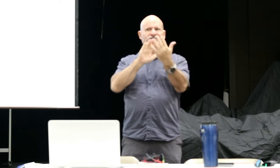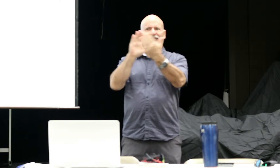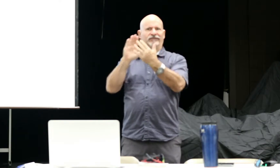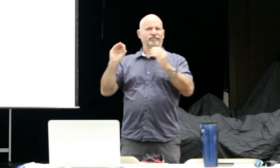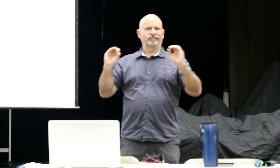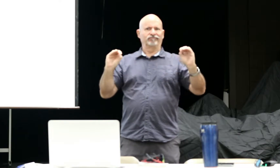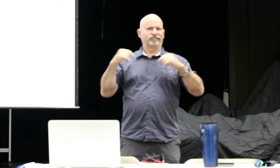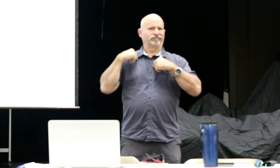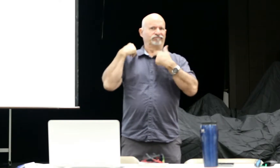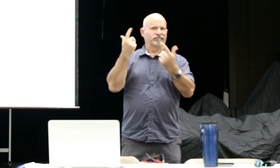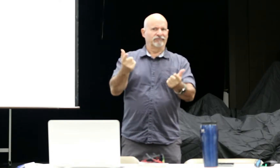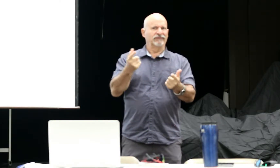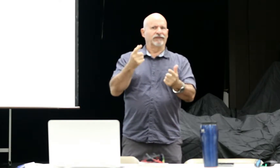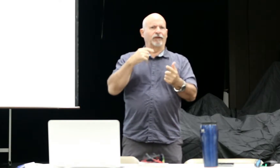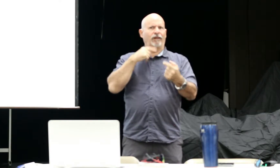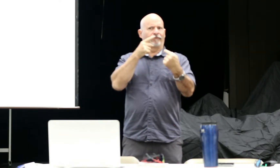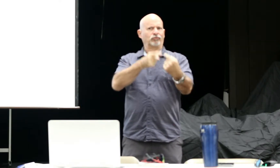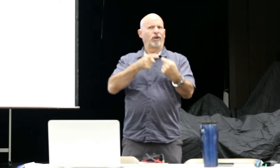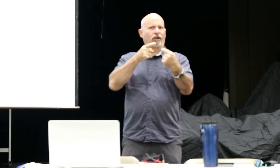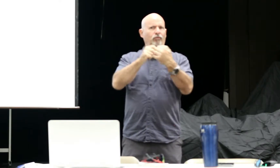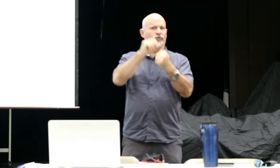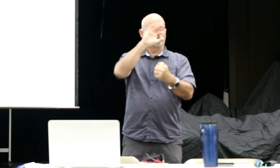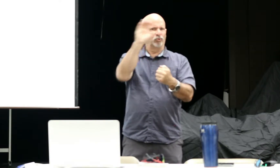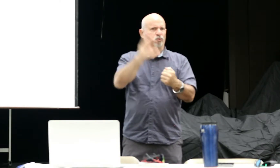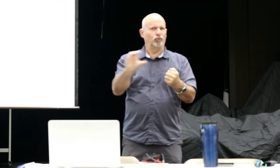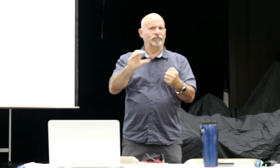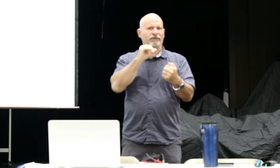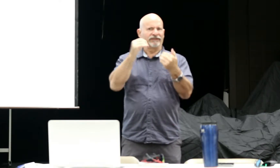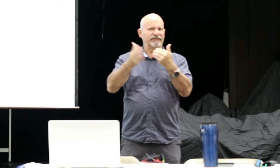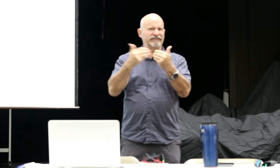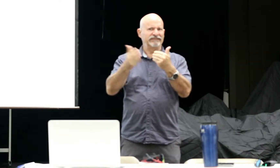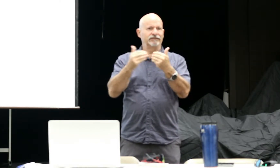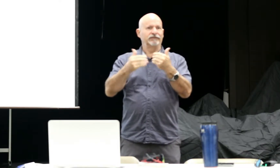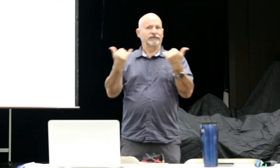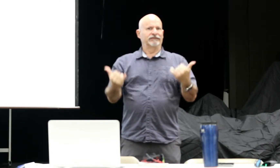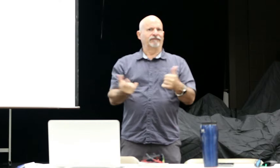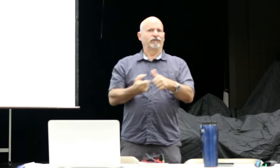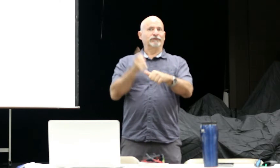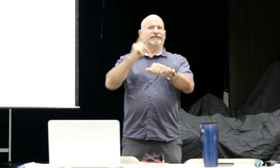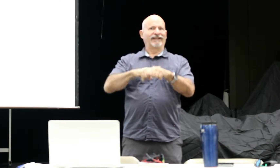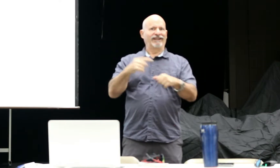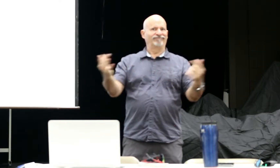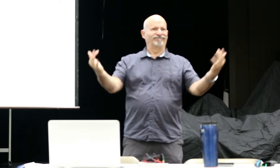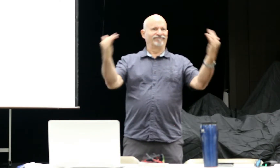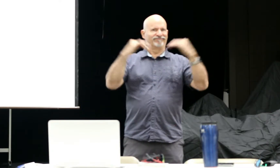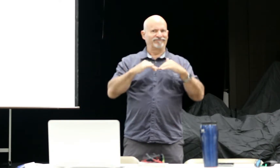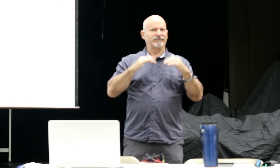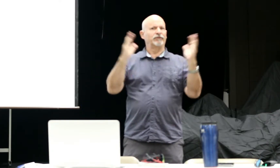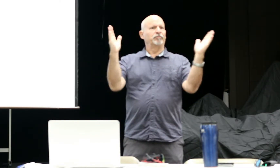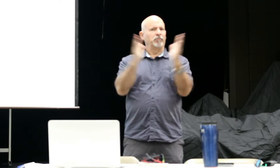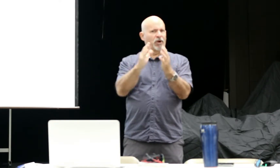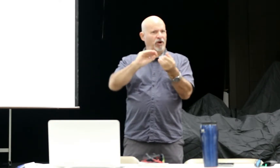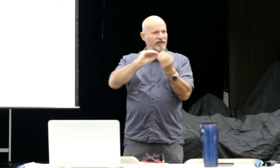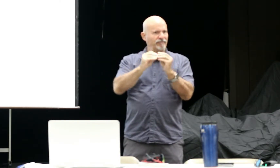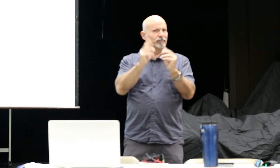physical presence with us today. And I know that Zoom is not always the easiest platform, but